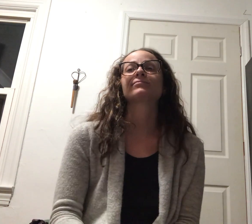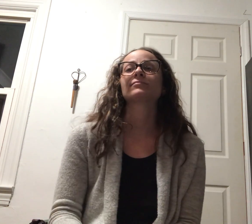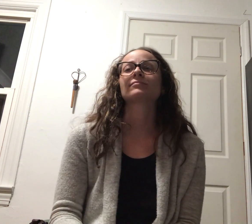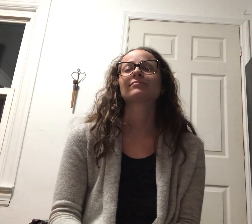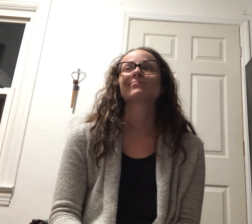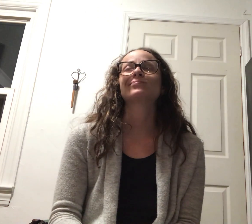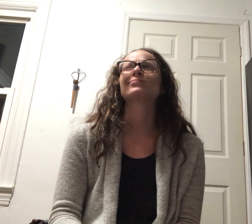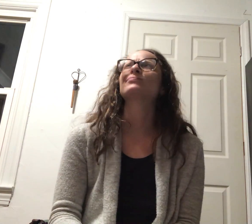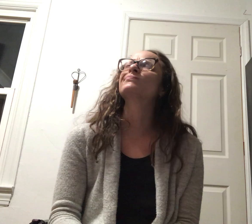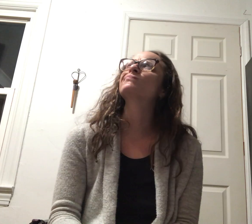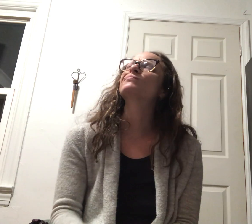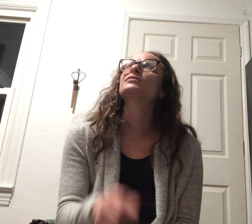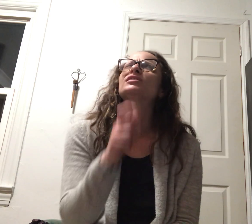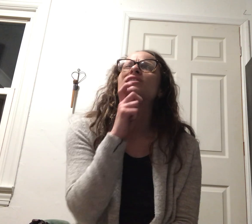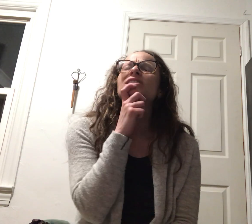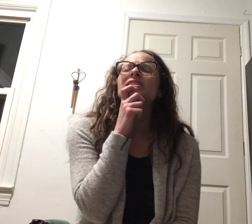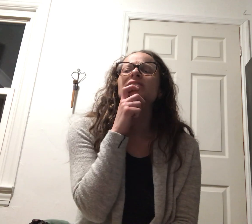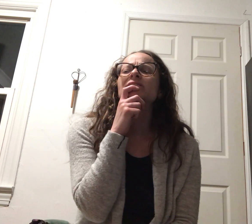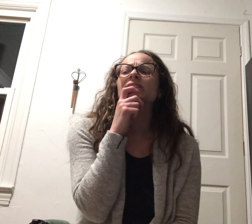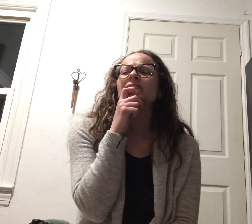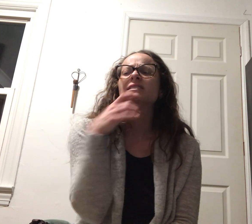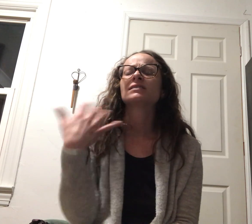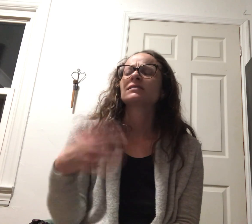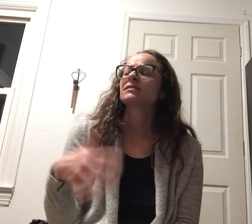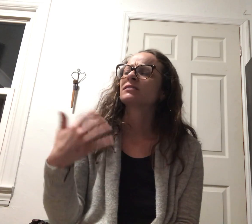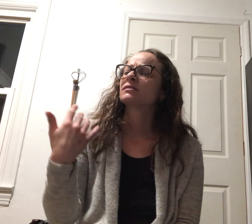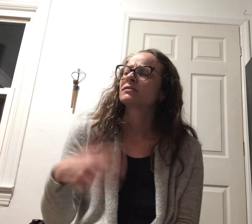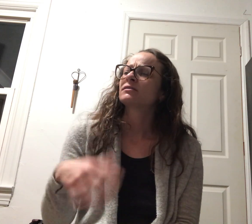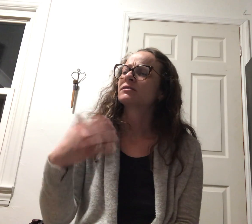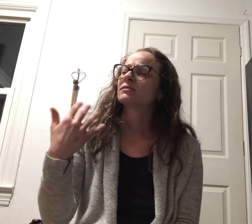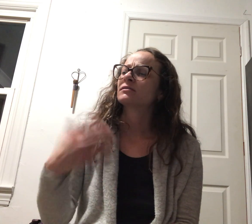Gosh, I pick it about everything. I like to just have a handful of nuts,